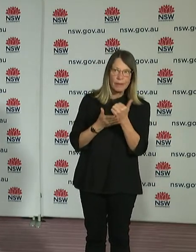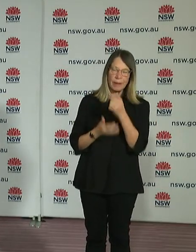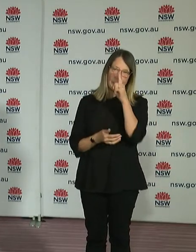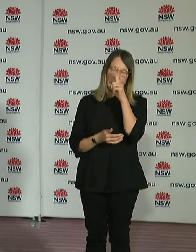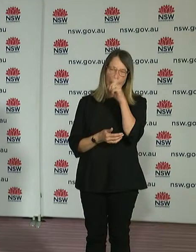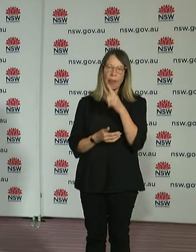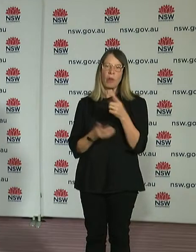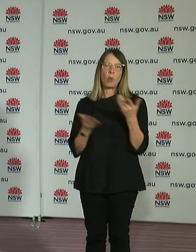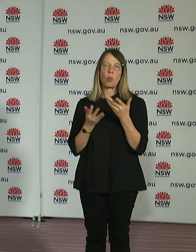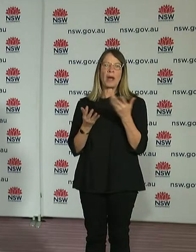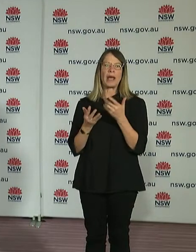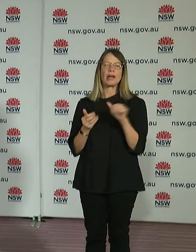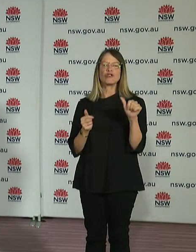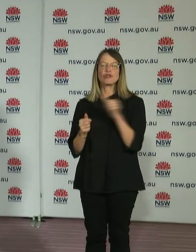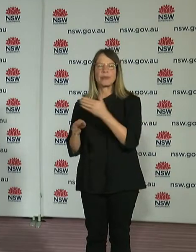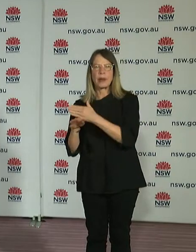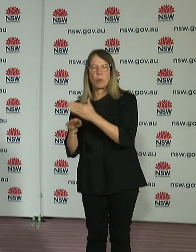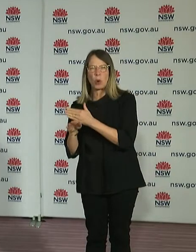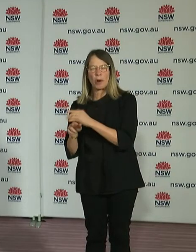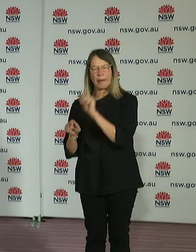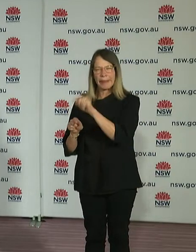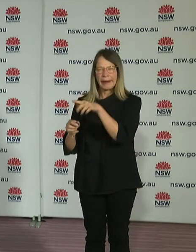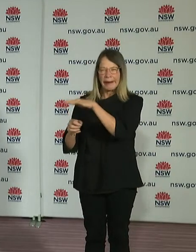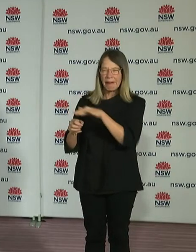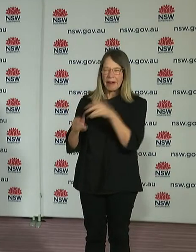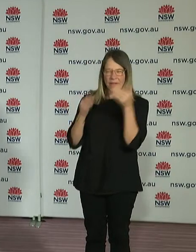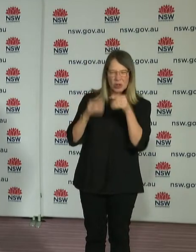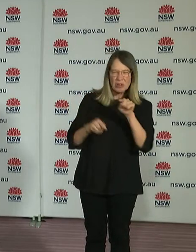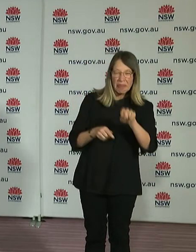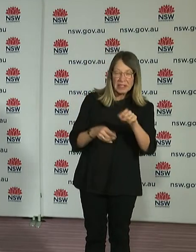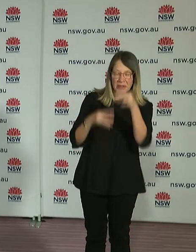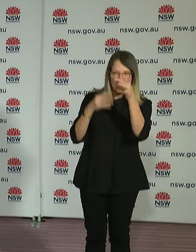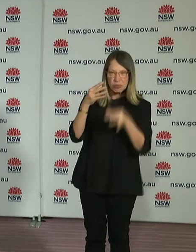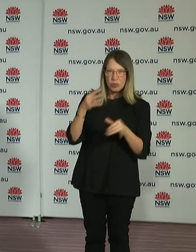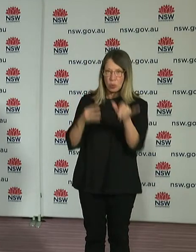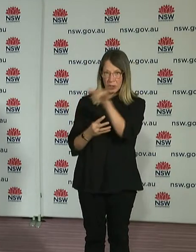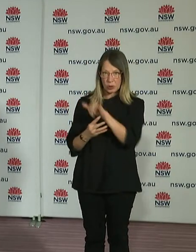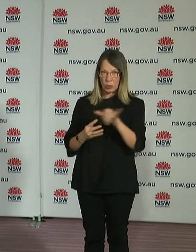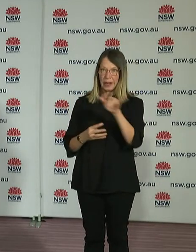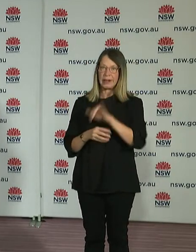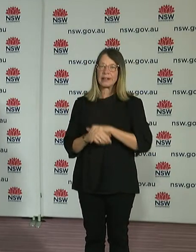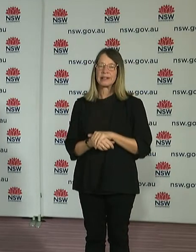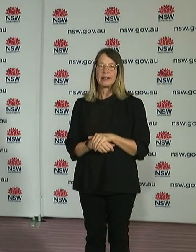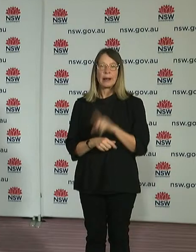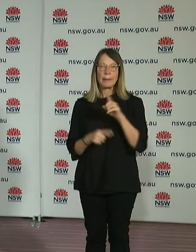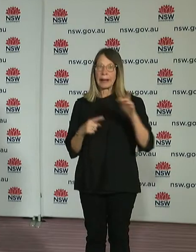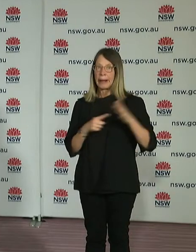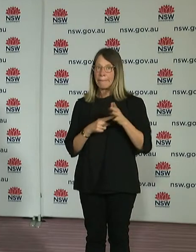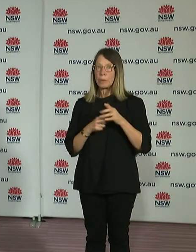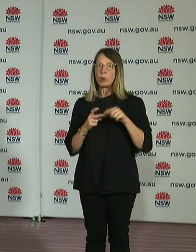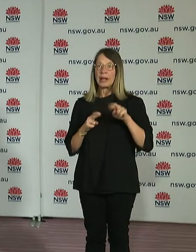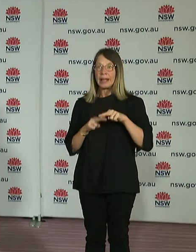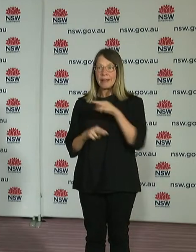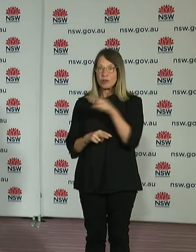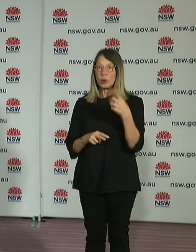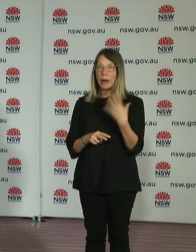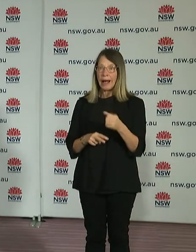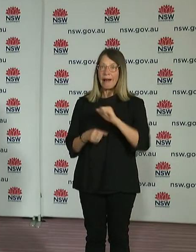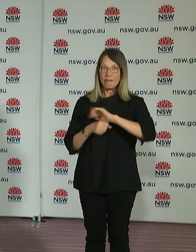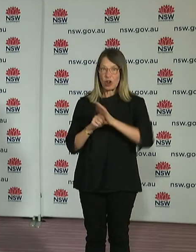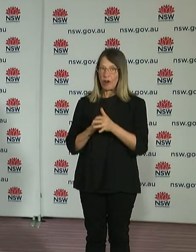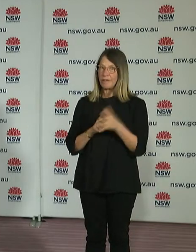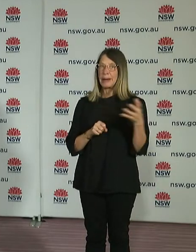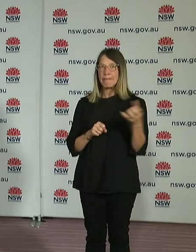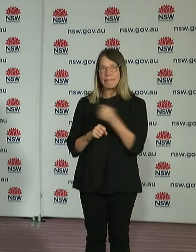you are a case and you have COVID, you will be required to isolate for 14 days.